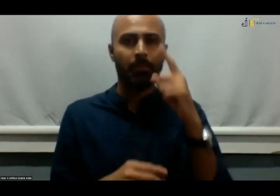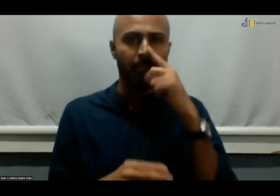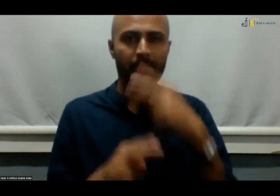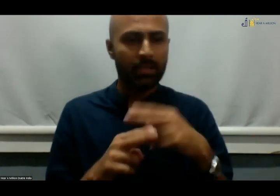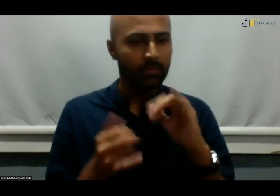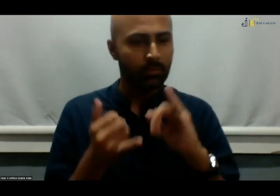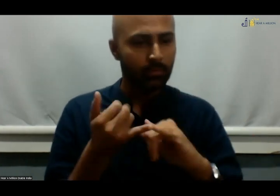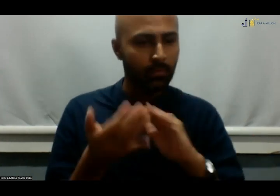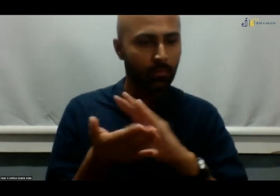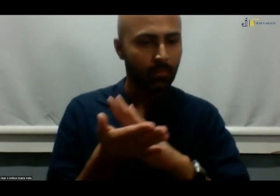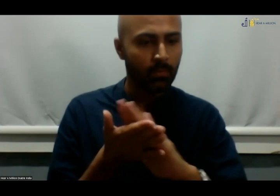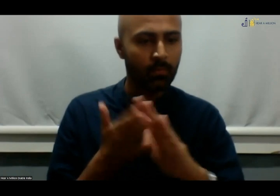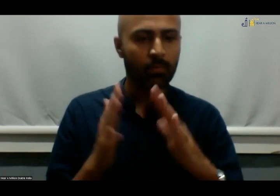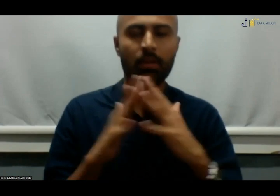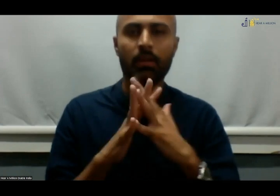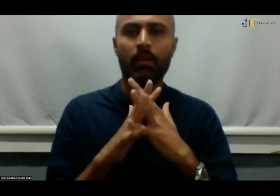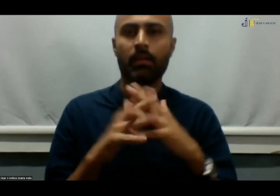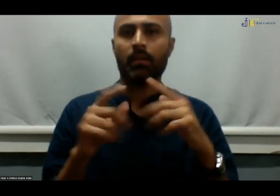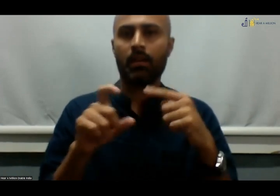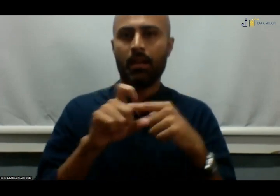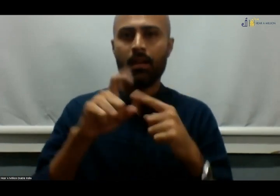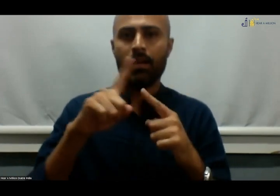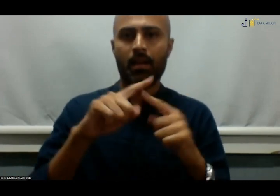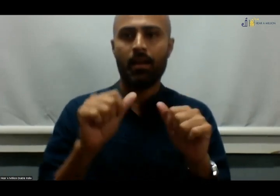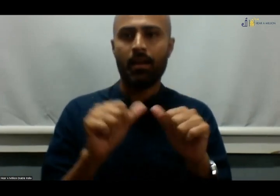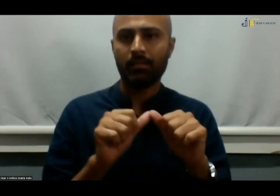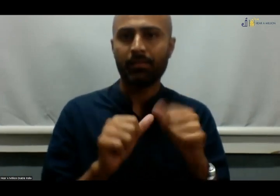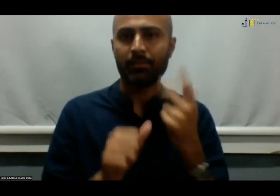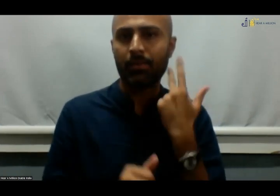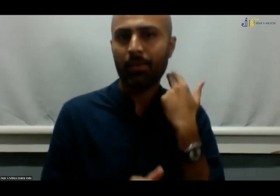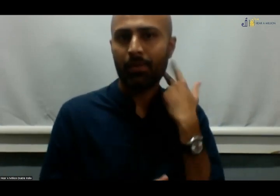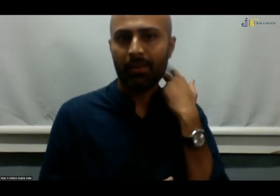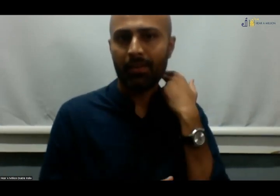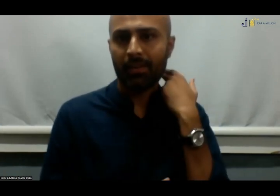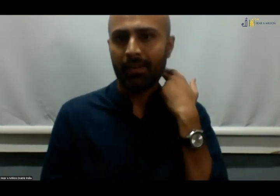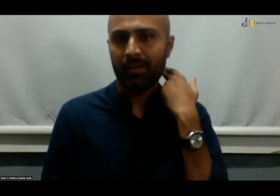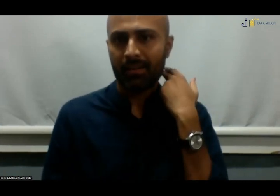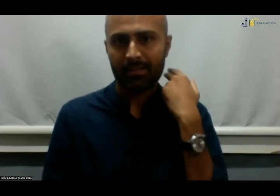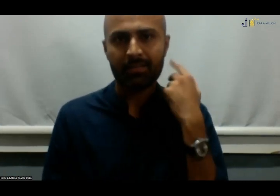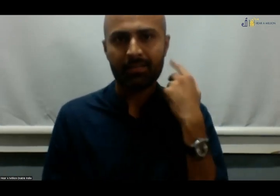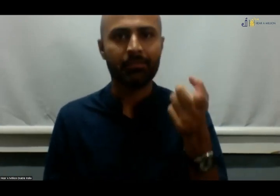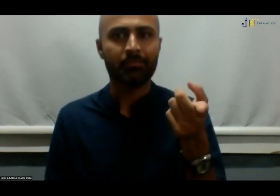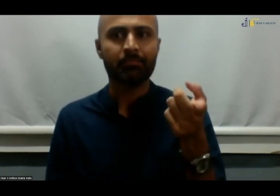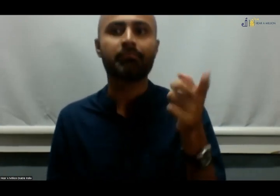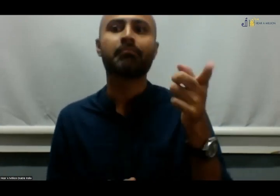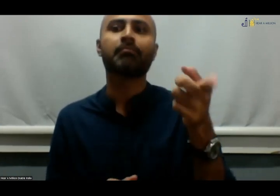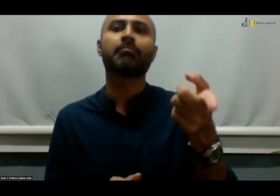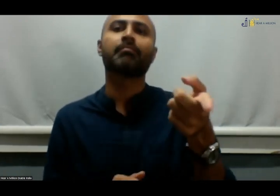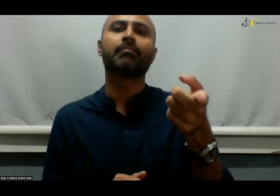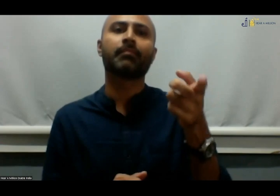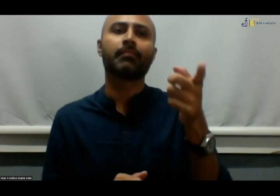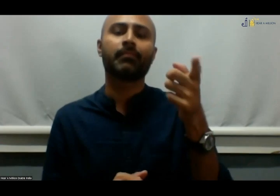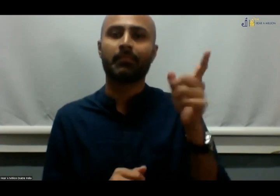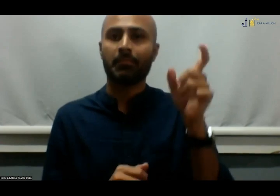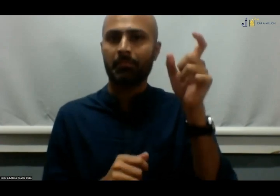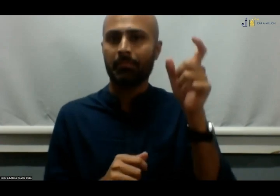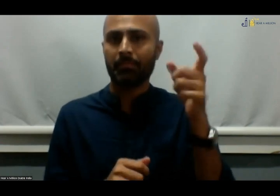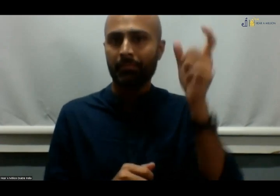Next, we will have Shweta